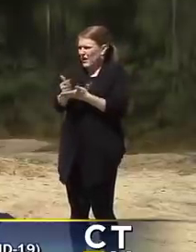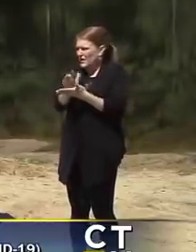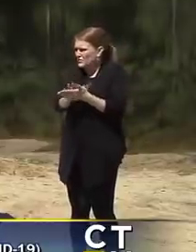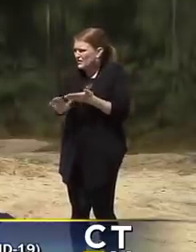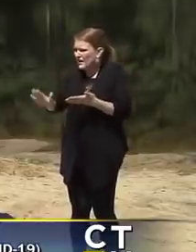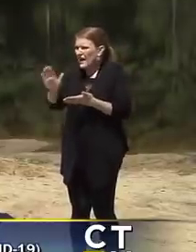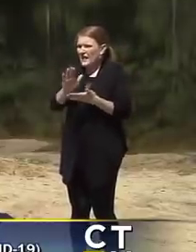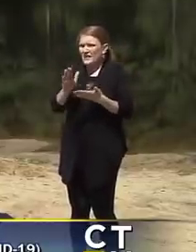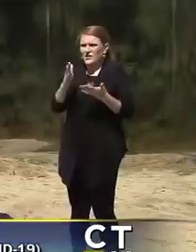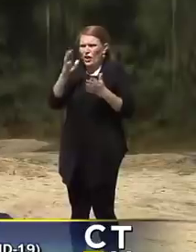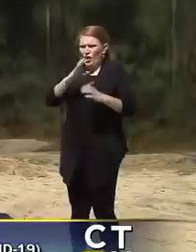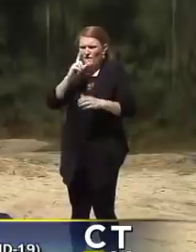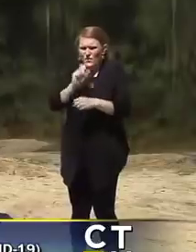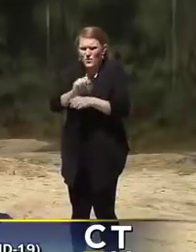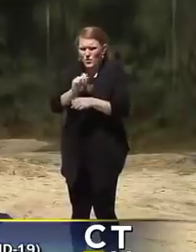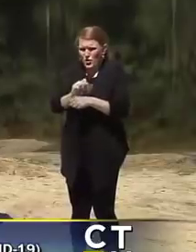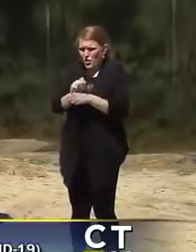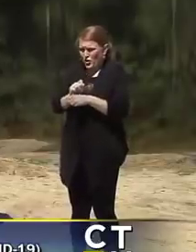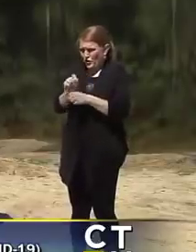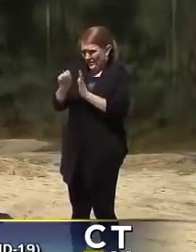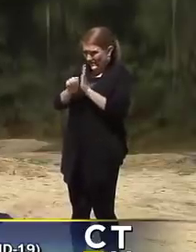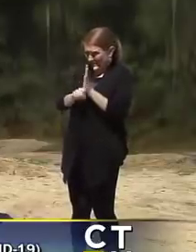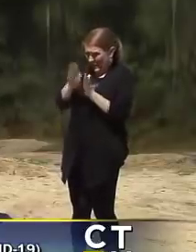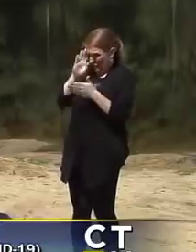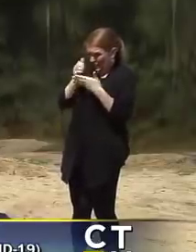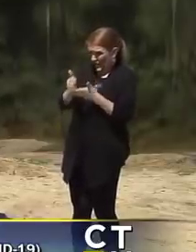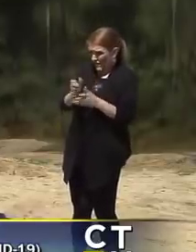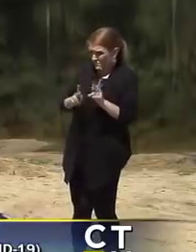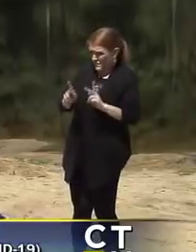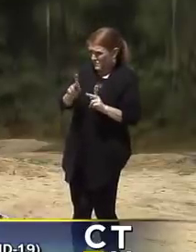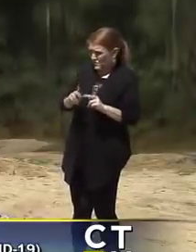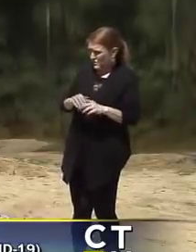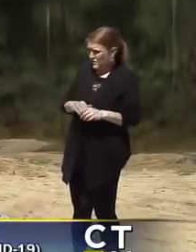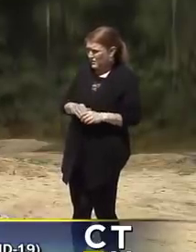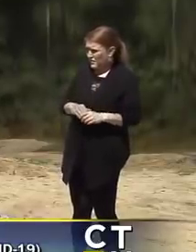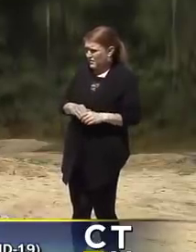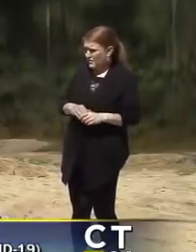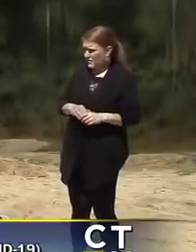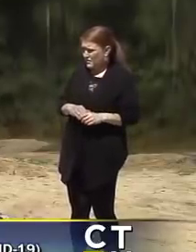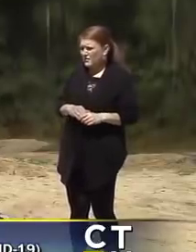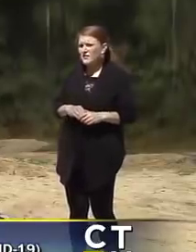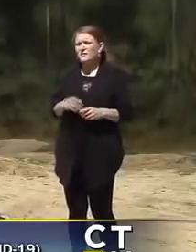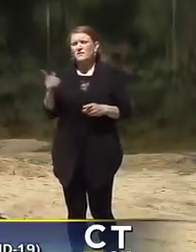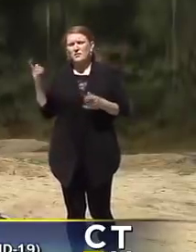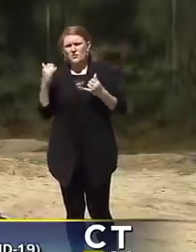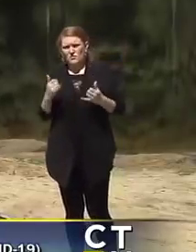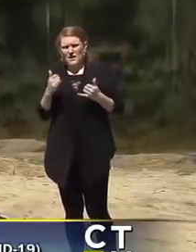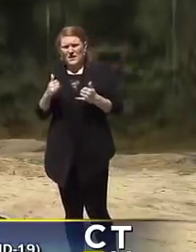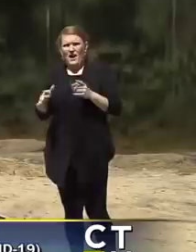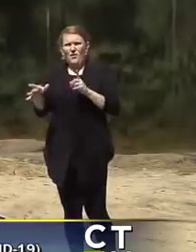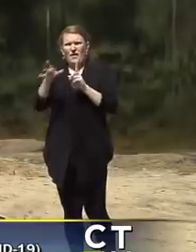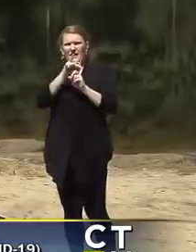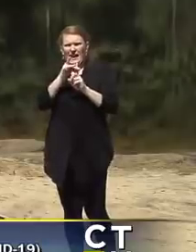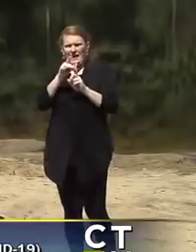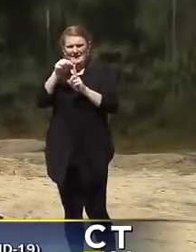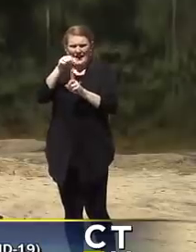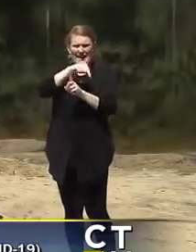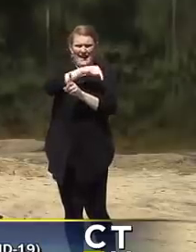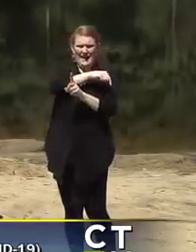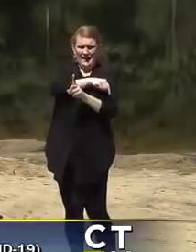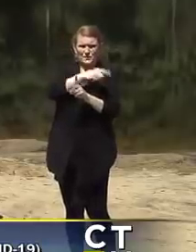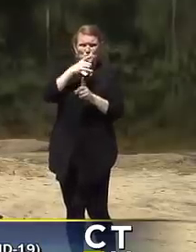tracers, anything like that, or to help? We are. Right now, the contact tracing is with hundreds of volunteers. I can tell you